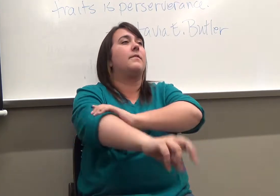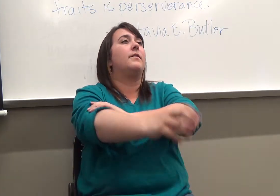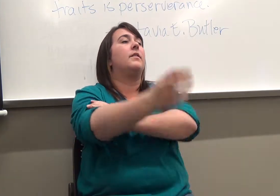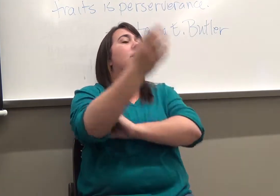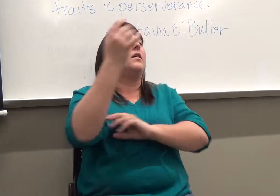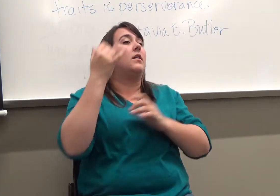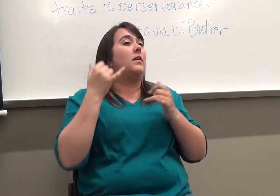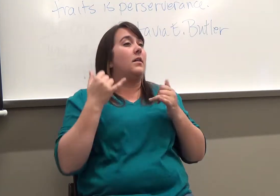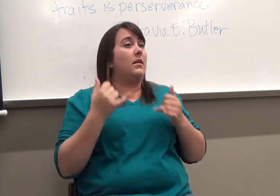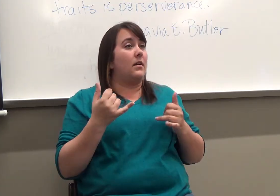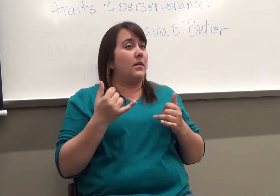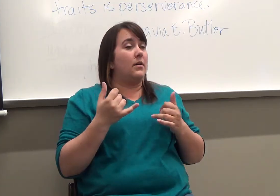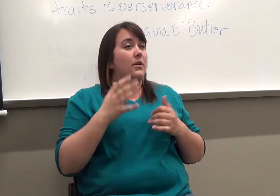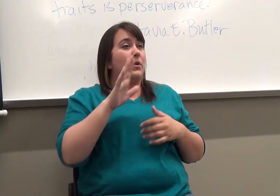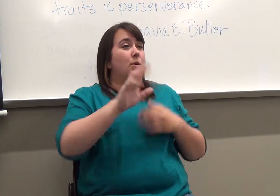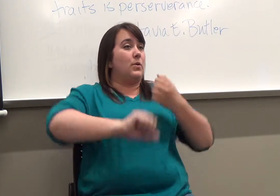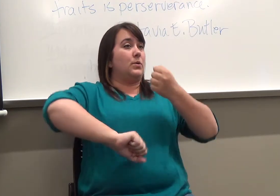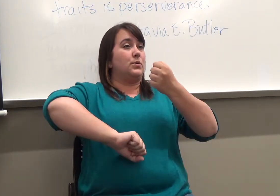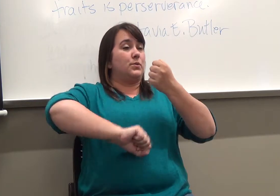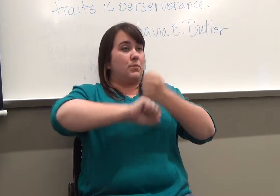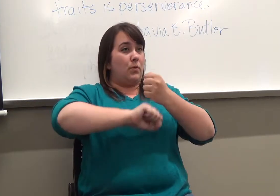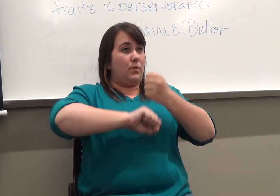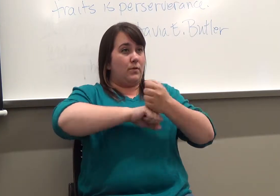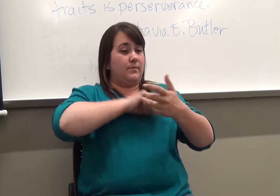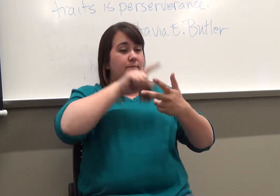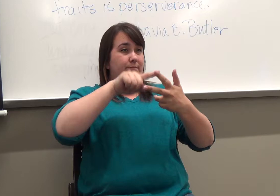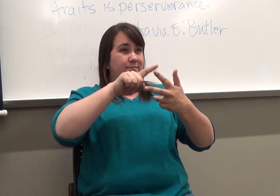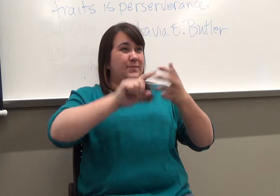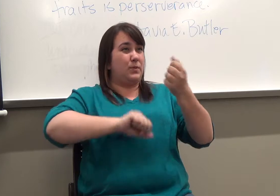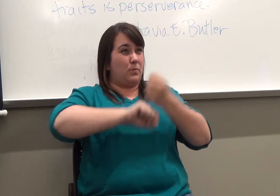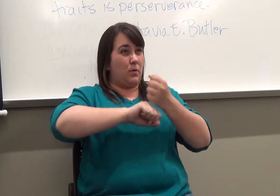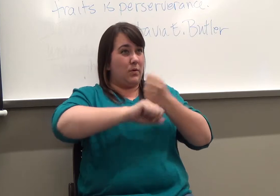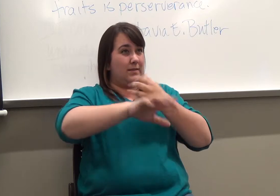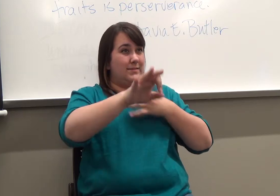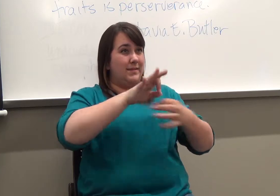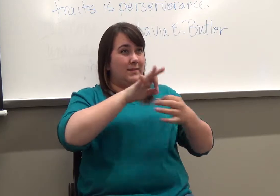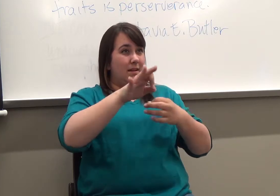these supporting details are going to be opened up